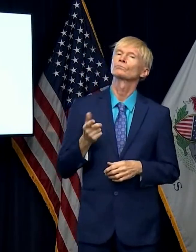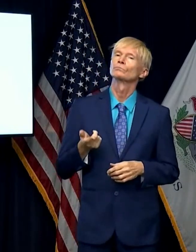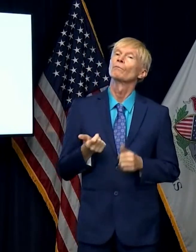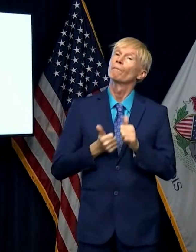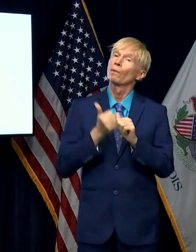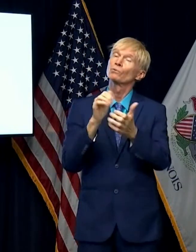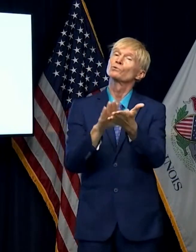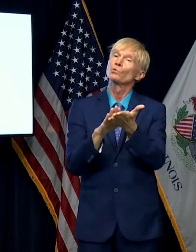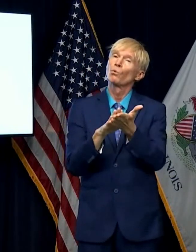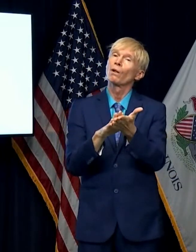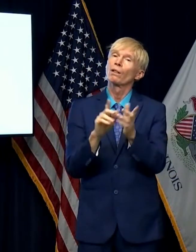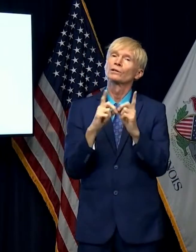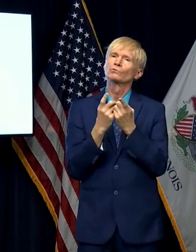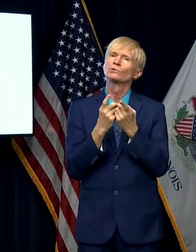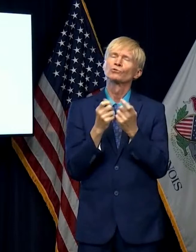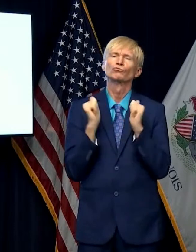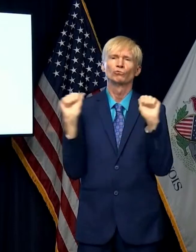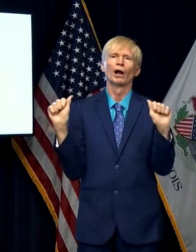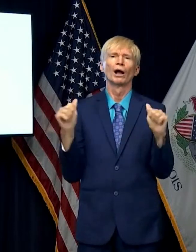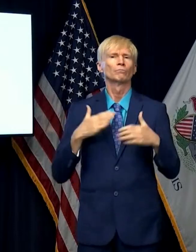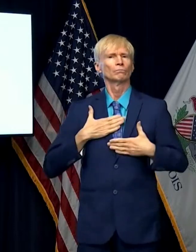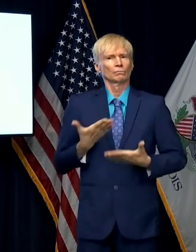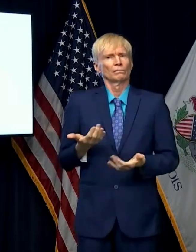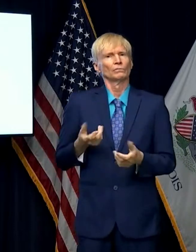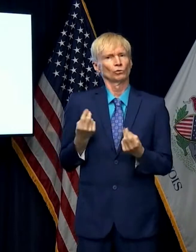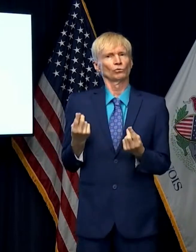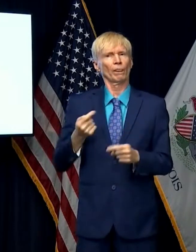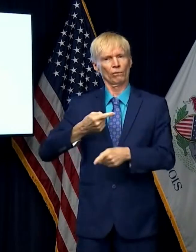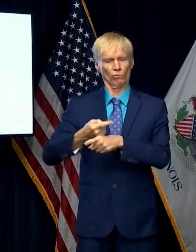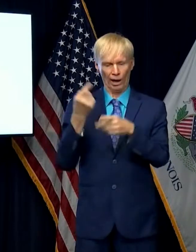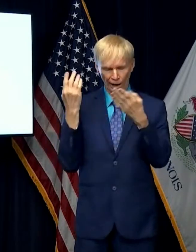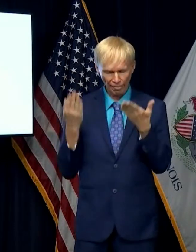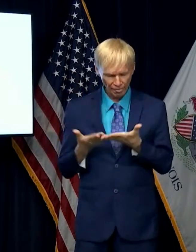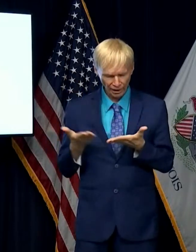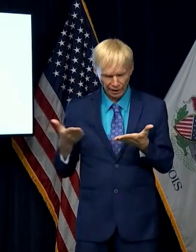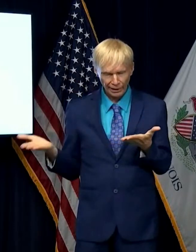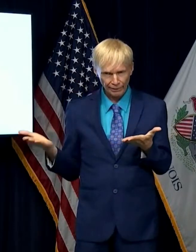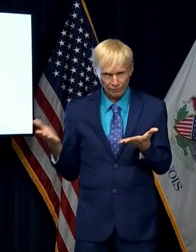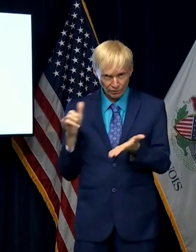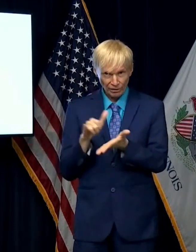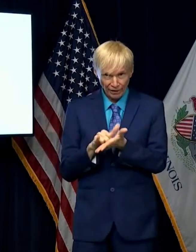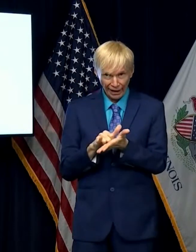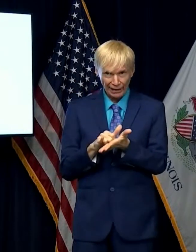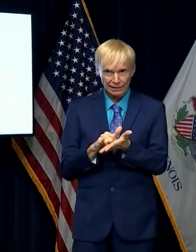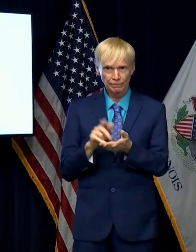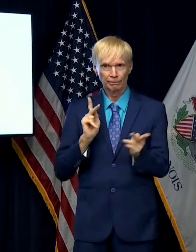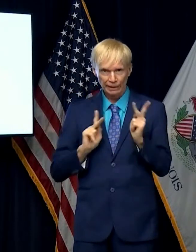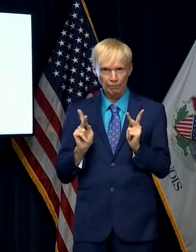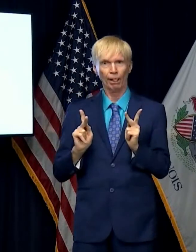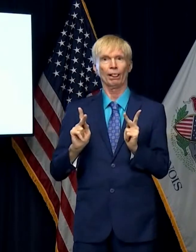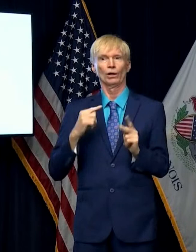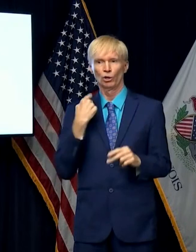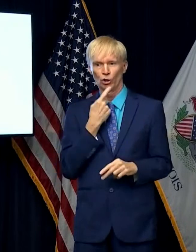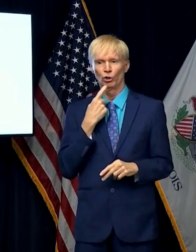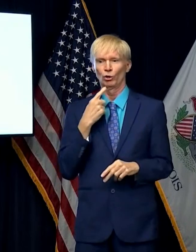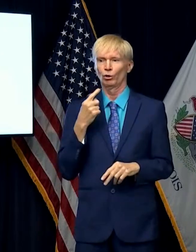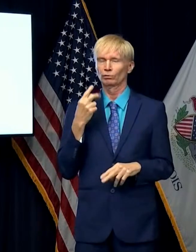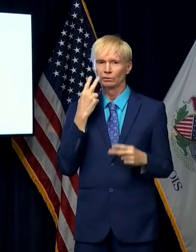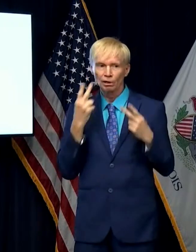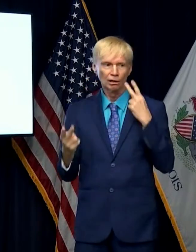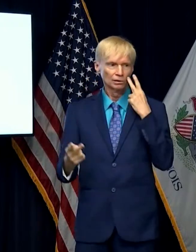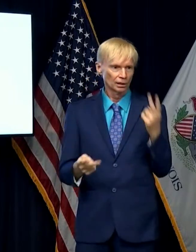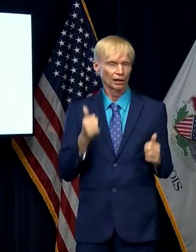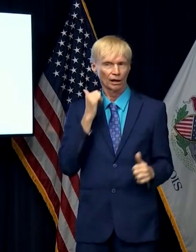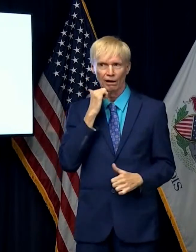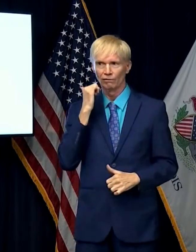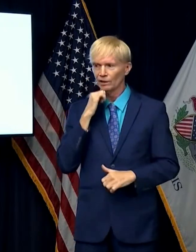are trying to do the right thing to begin with. They want to do the right thing, and they are the ones who are on the ground addressing the